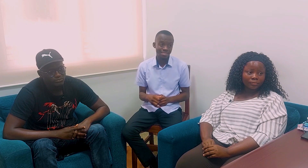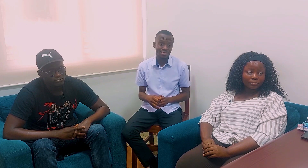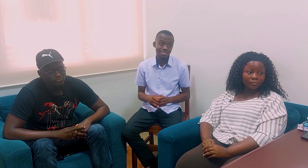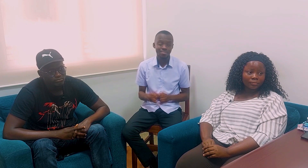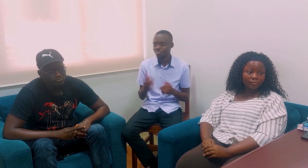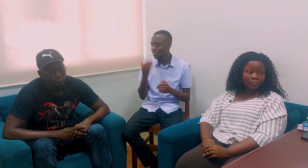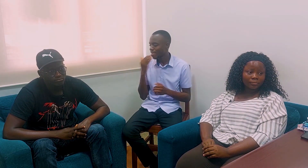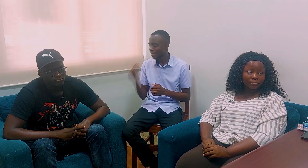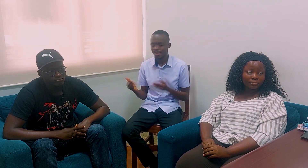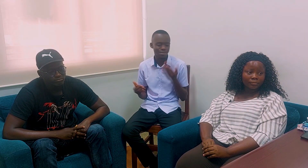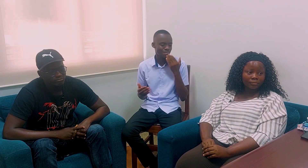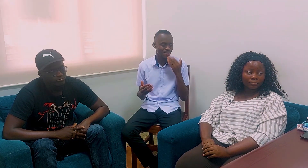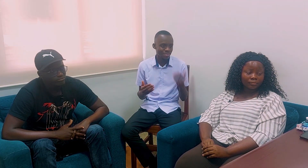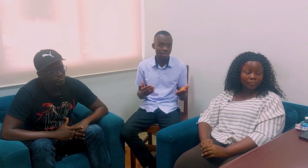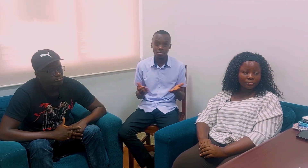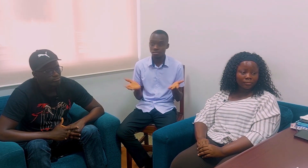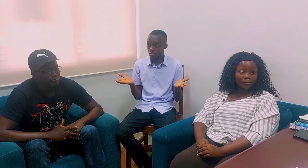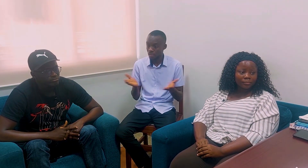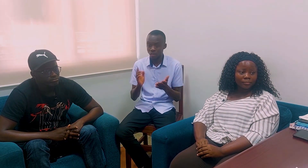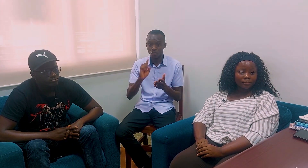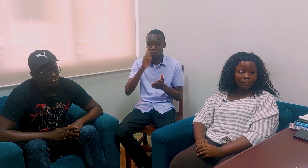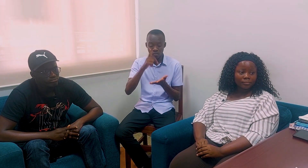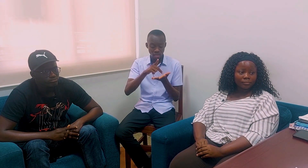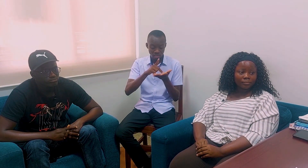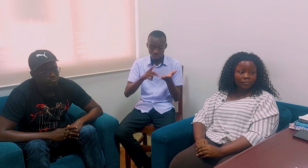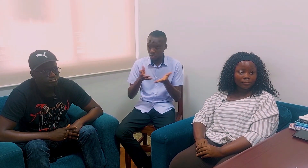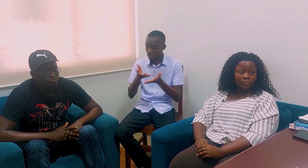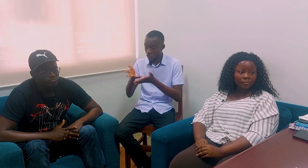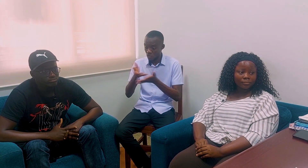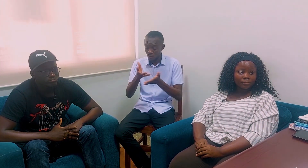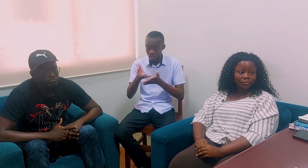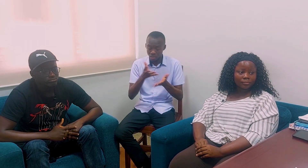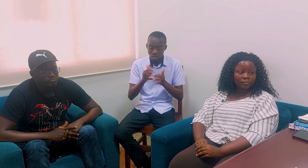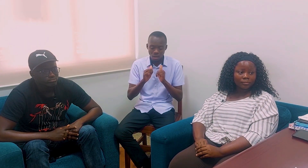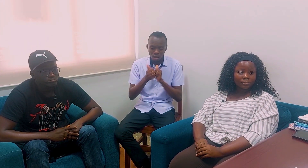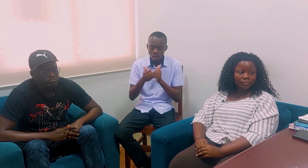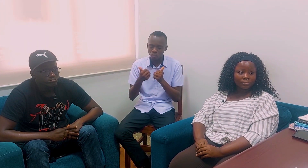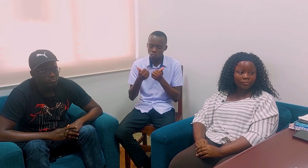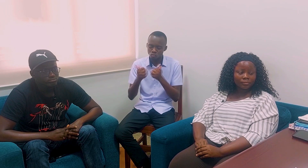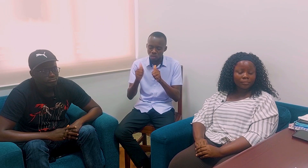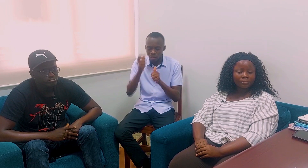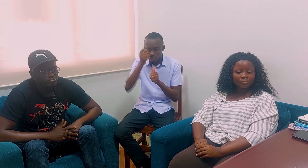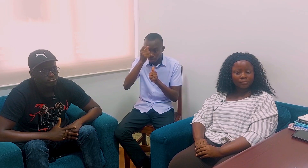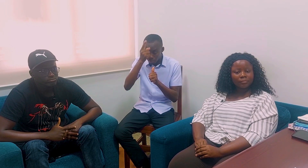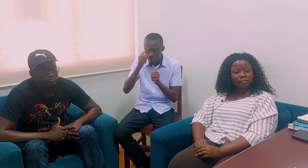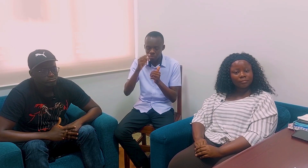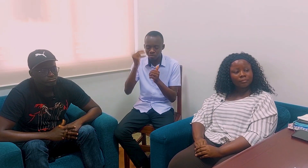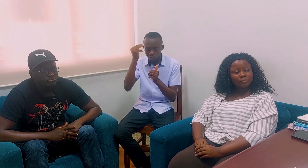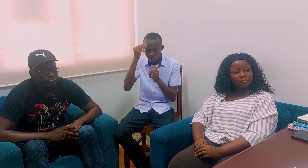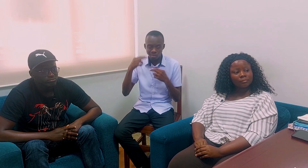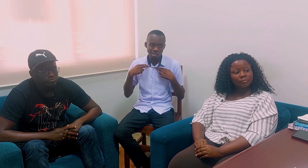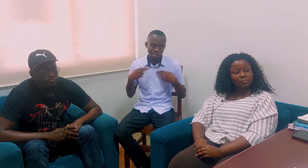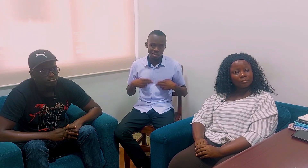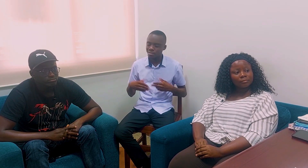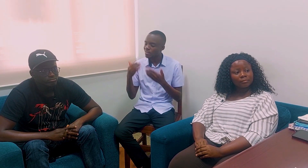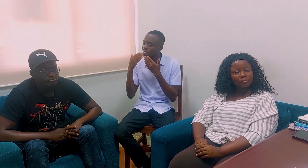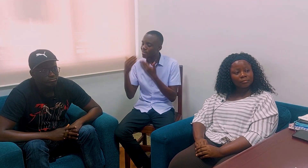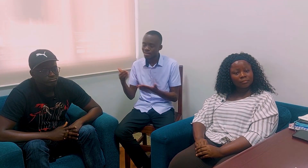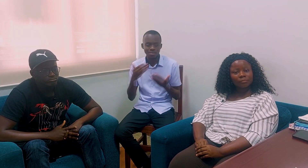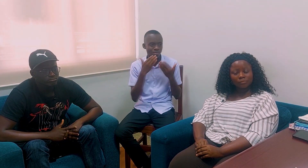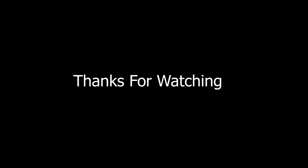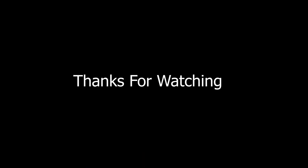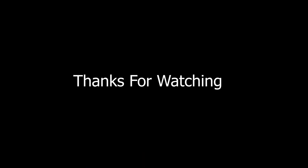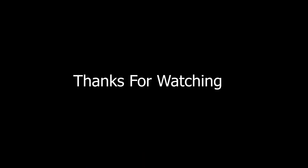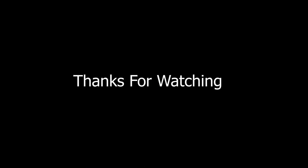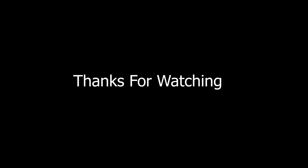the first part of our conversation for the general understanding for mental health. We'll be back to continue the second.